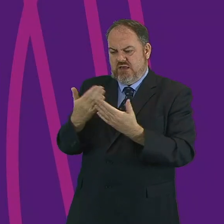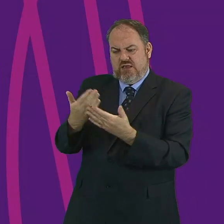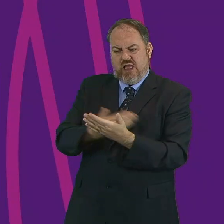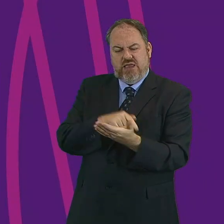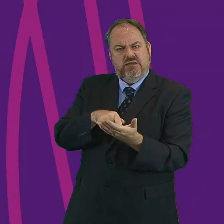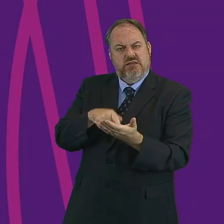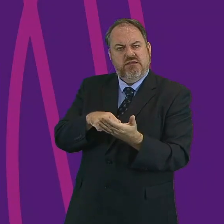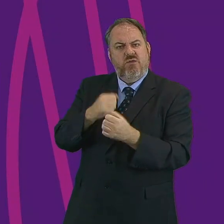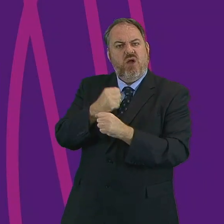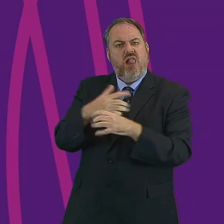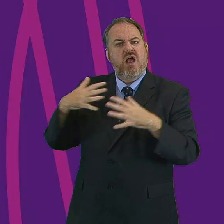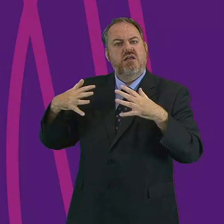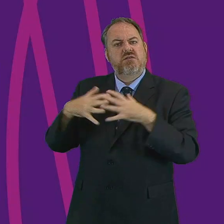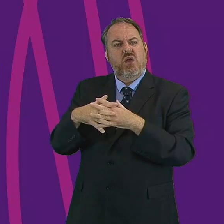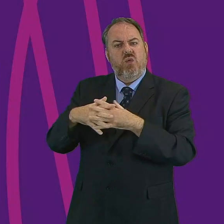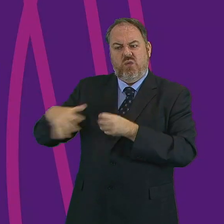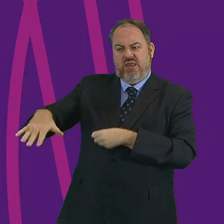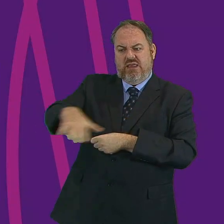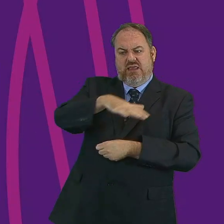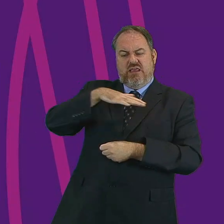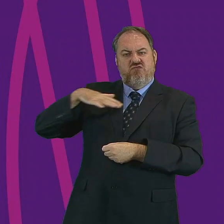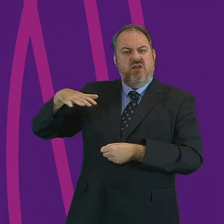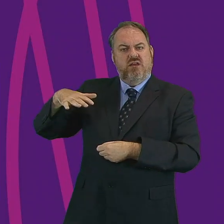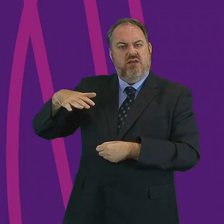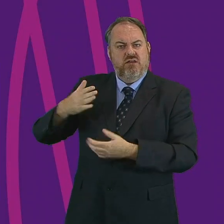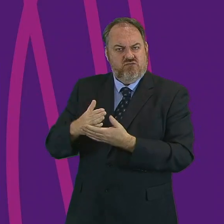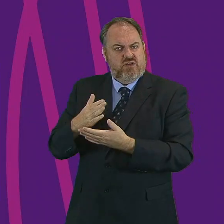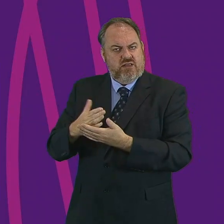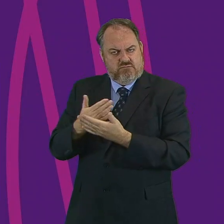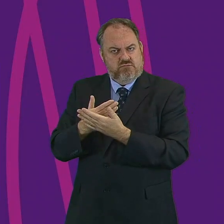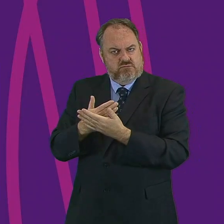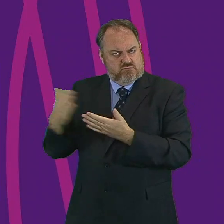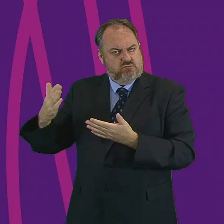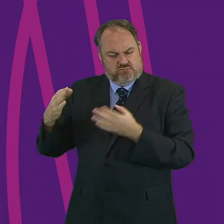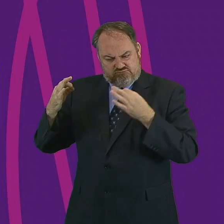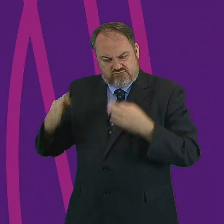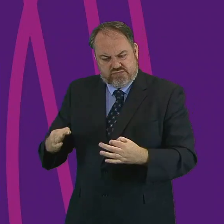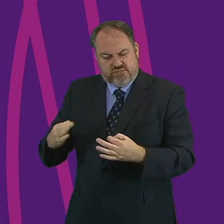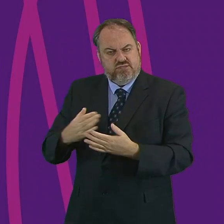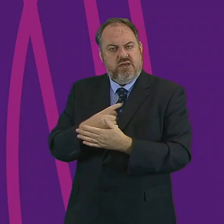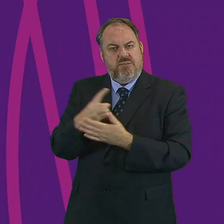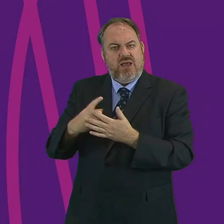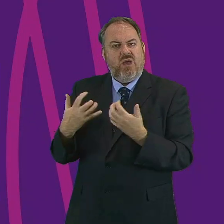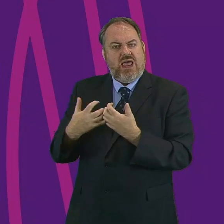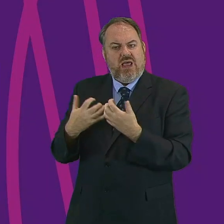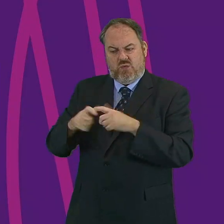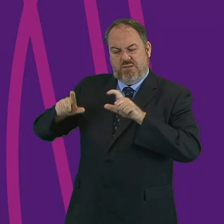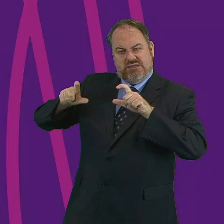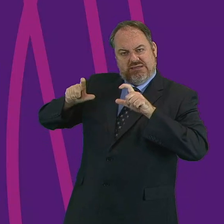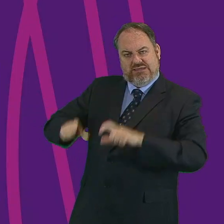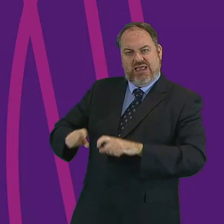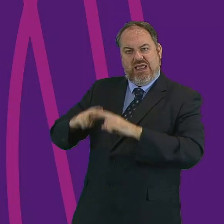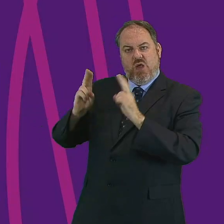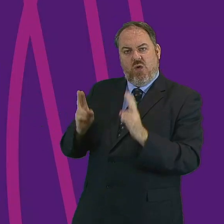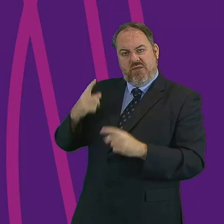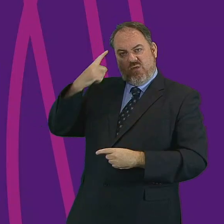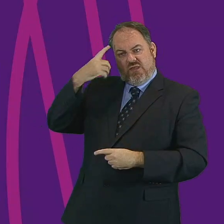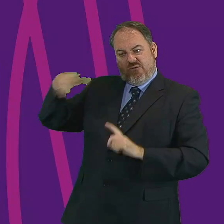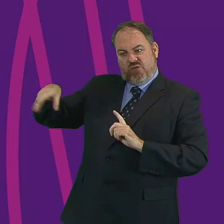of Inverclyde right now, is more strict in terms of isolation of household contacts than it